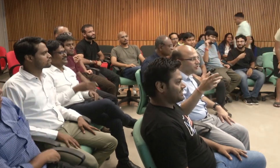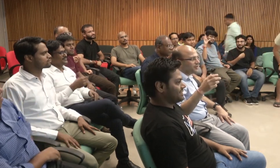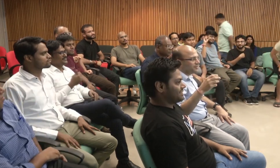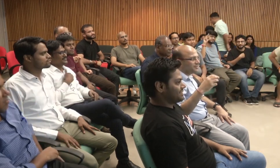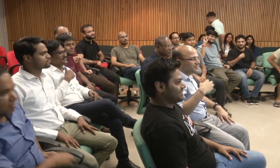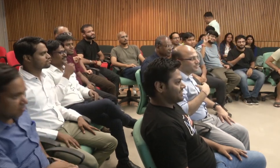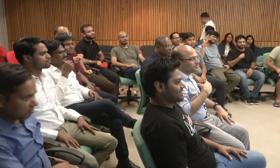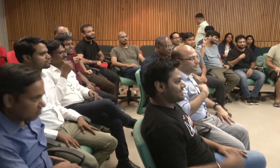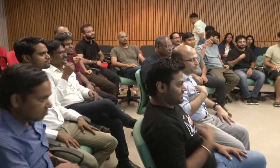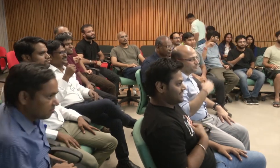I